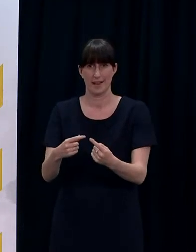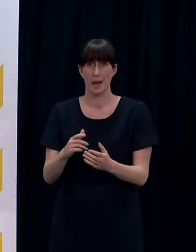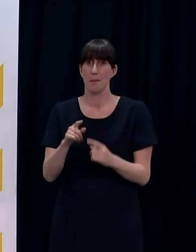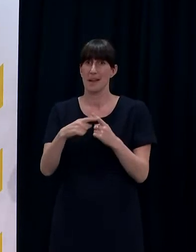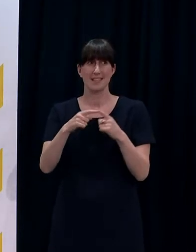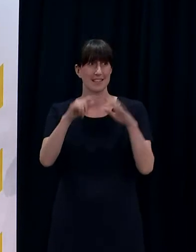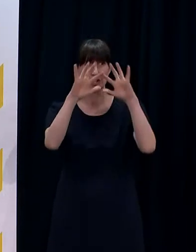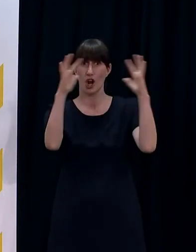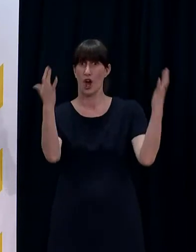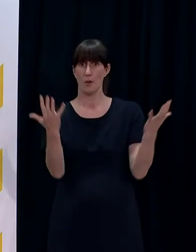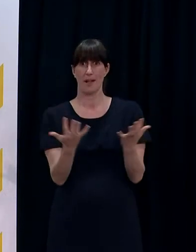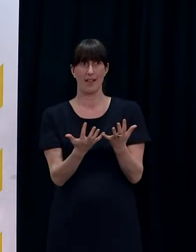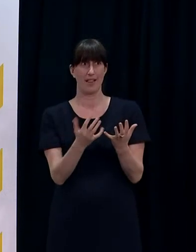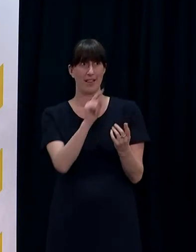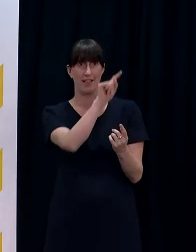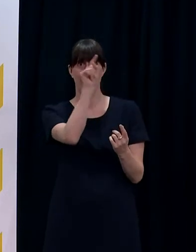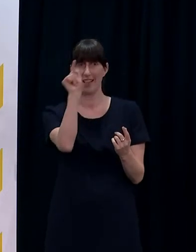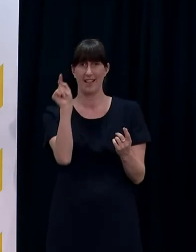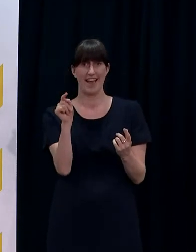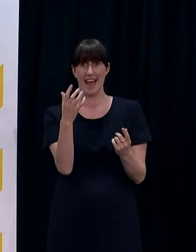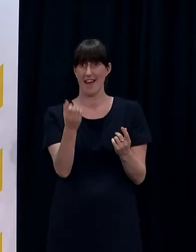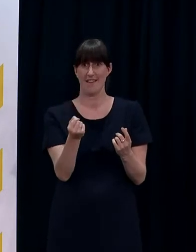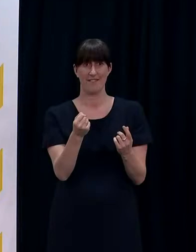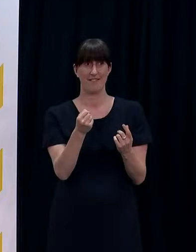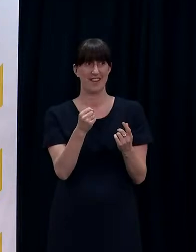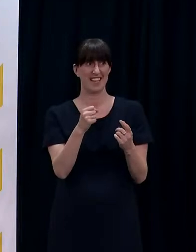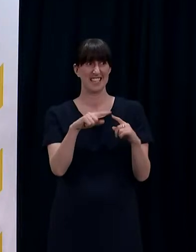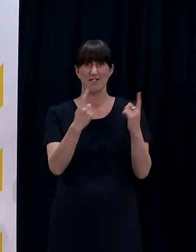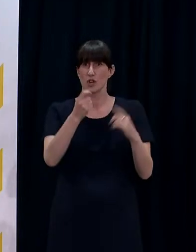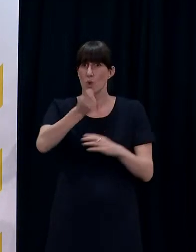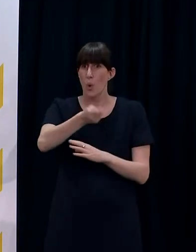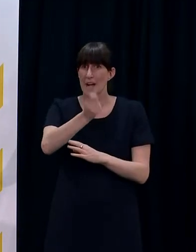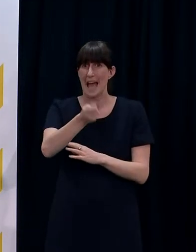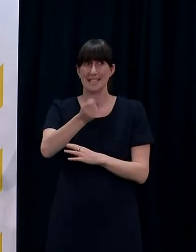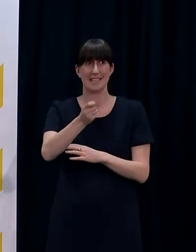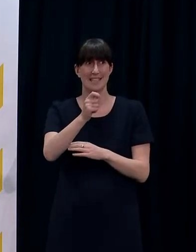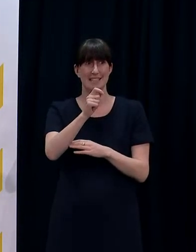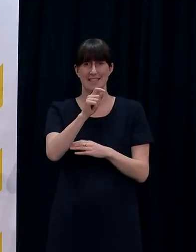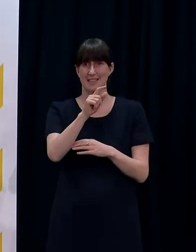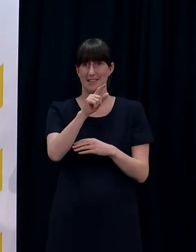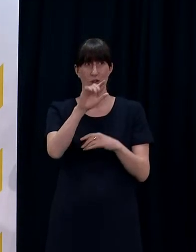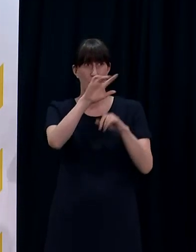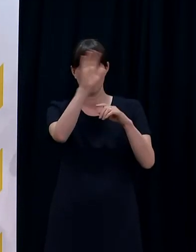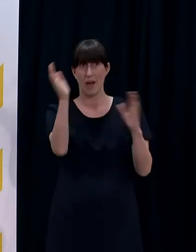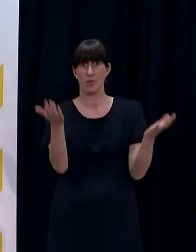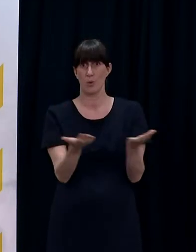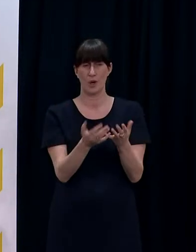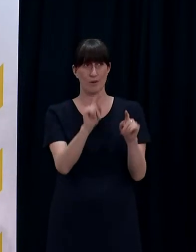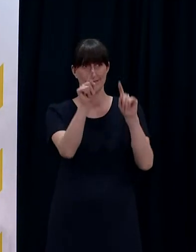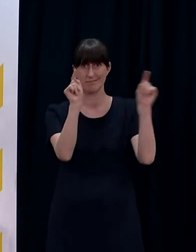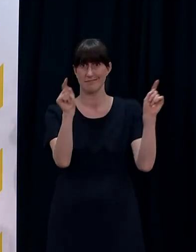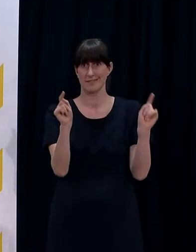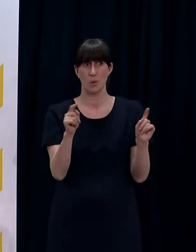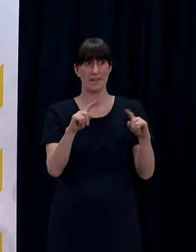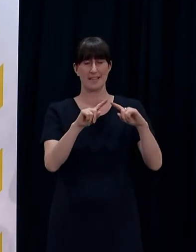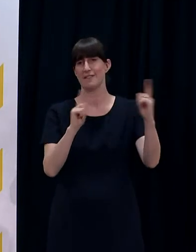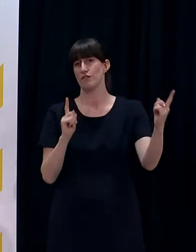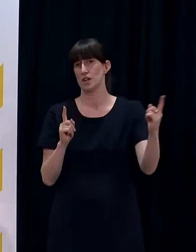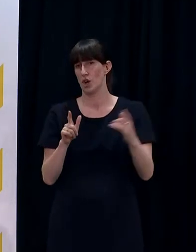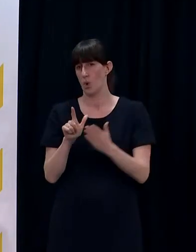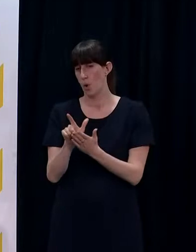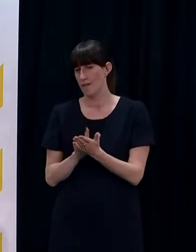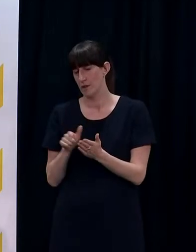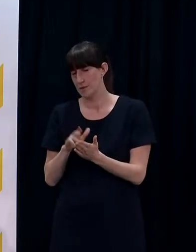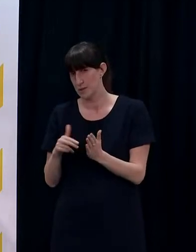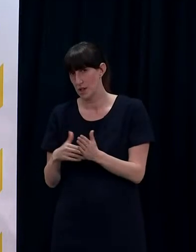I mean, you can do a little bit of reading around the world, you'll see that there are various court cases underway, people with different employment law than New Zealand, obviously, but that's what